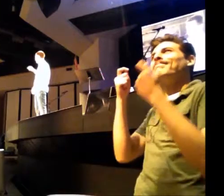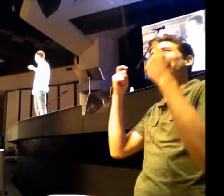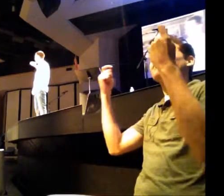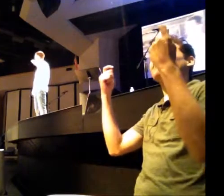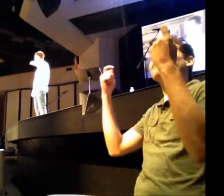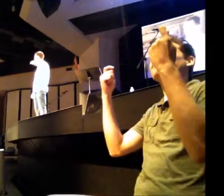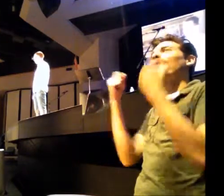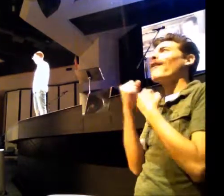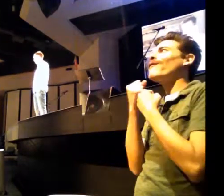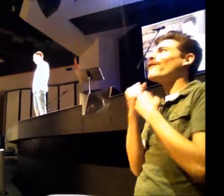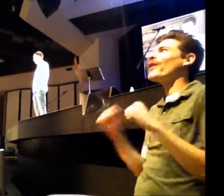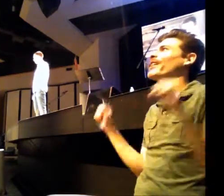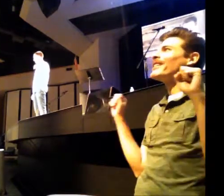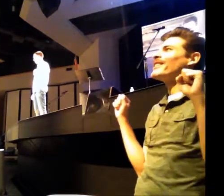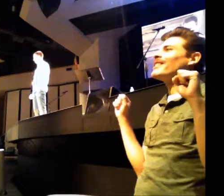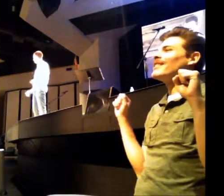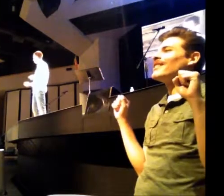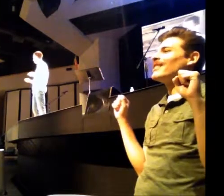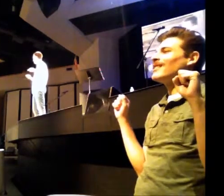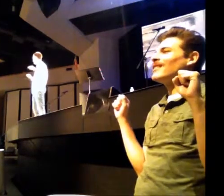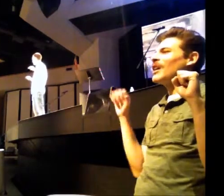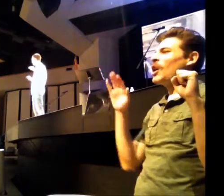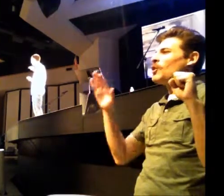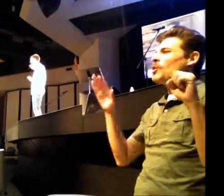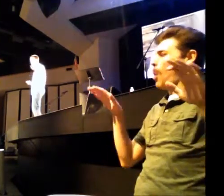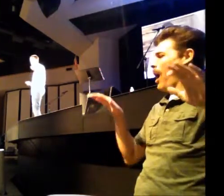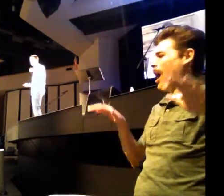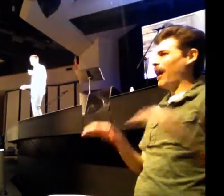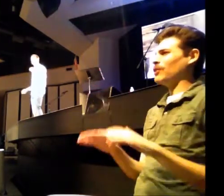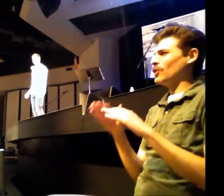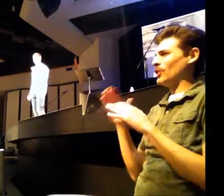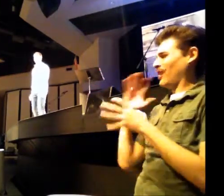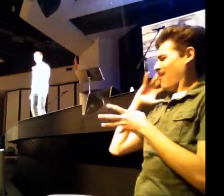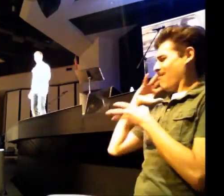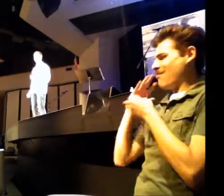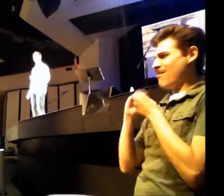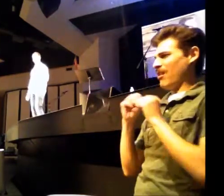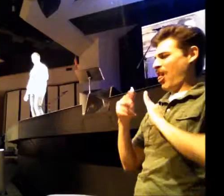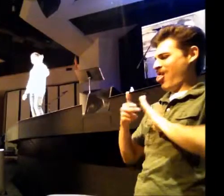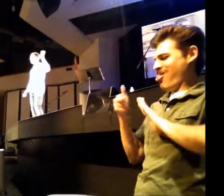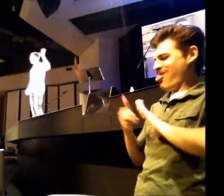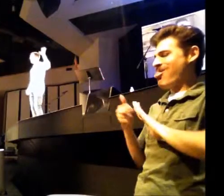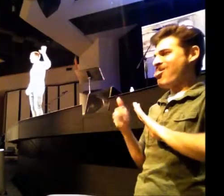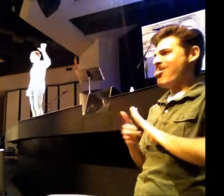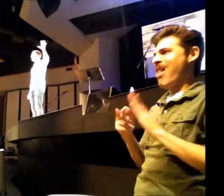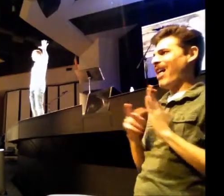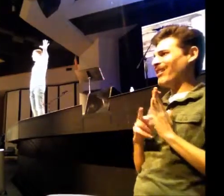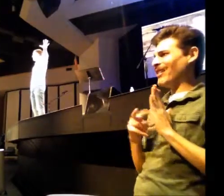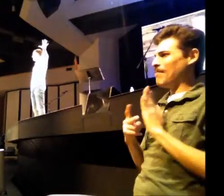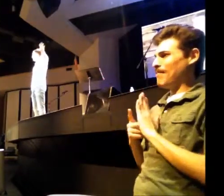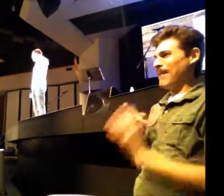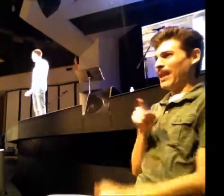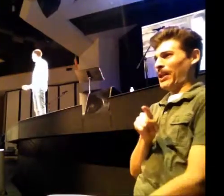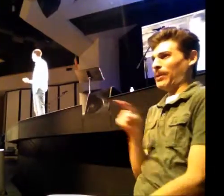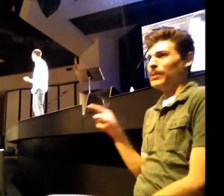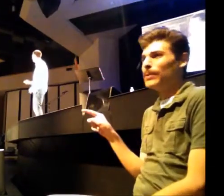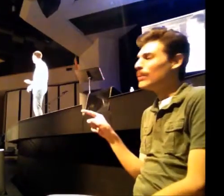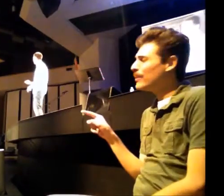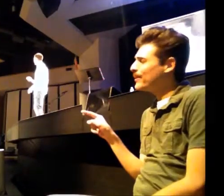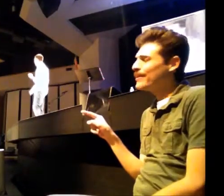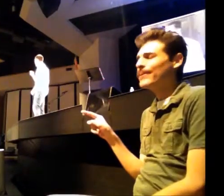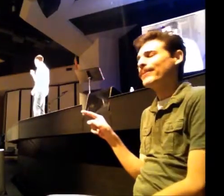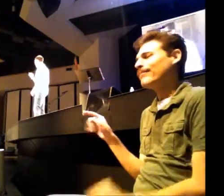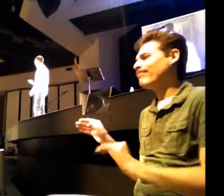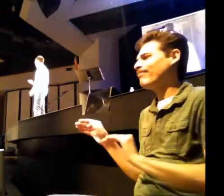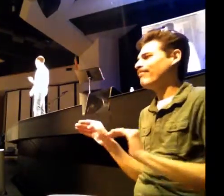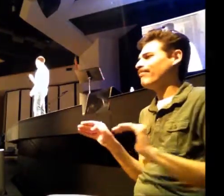Things don't have to define you the way you did anymore. The world around you has not changed, but you have, which means when you walk out, everything is different because you